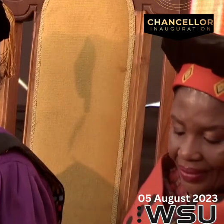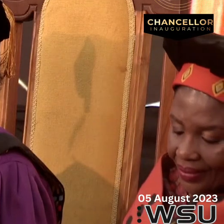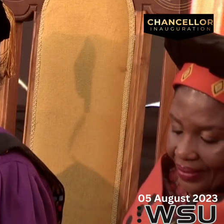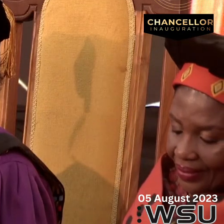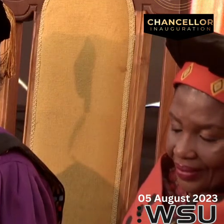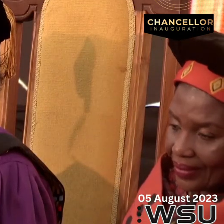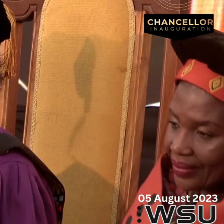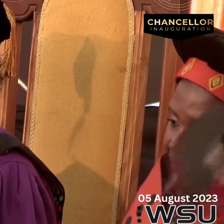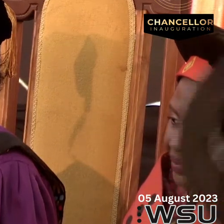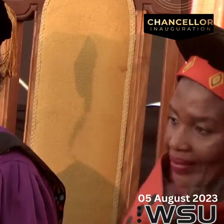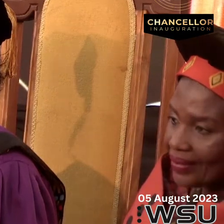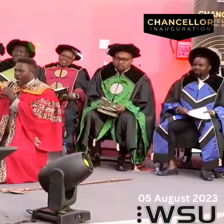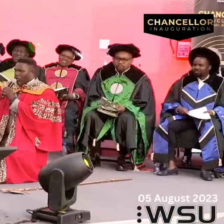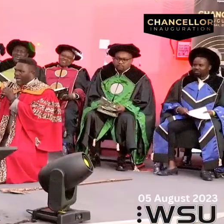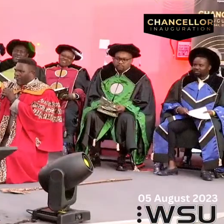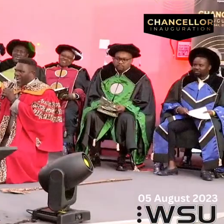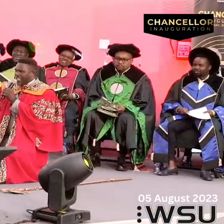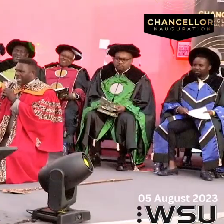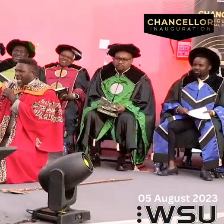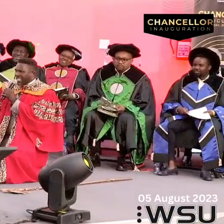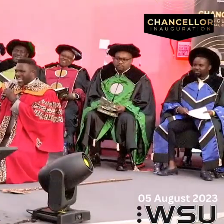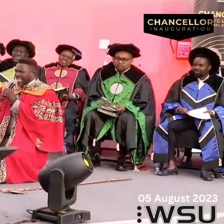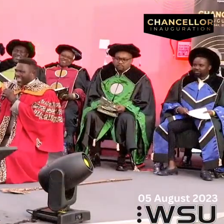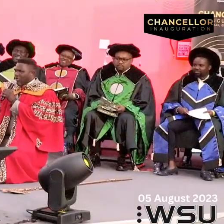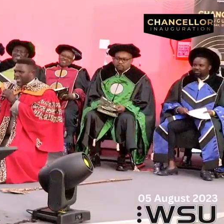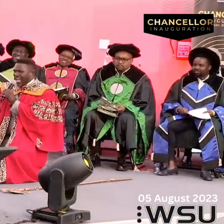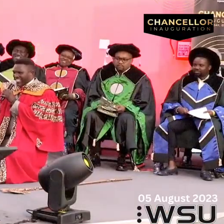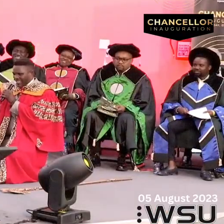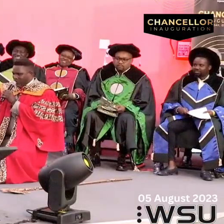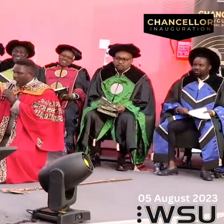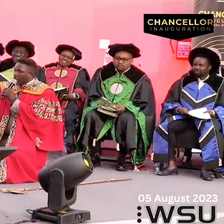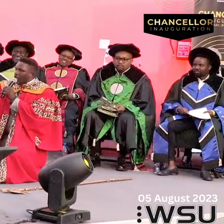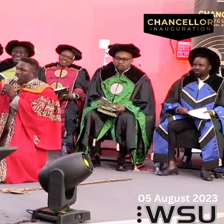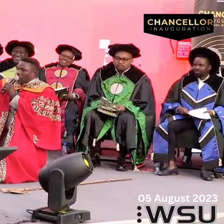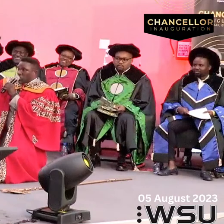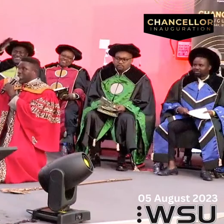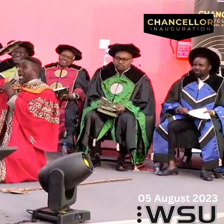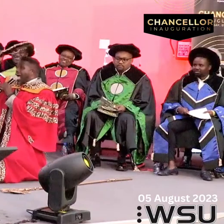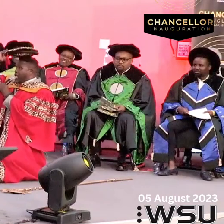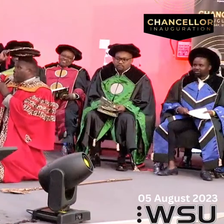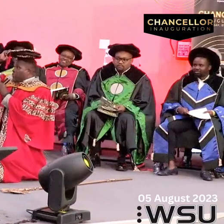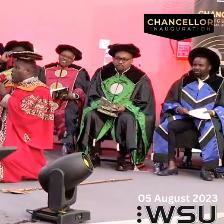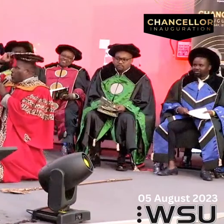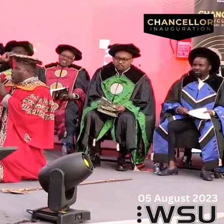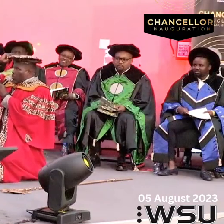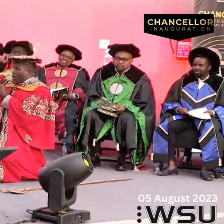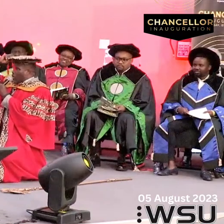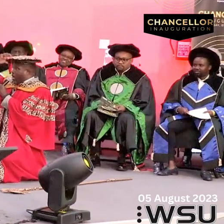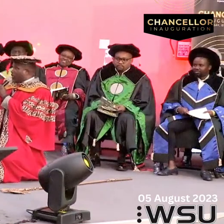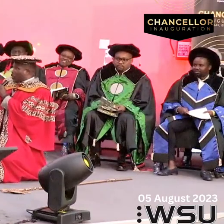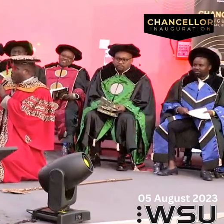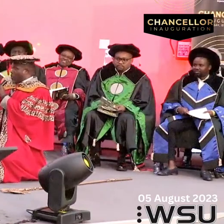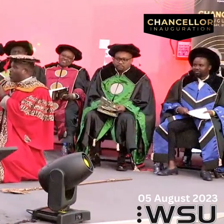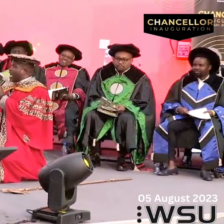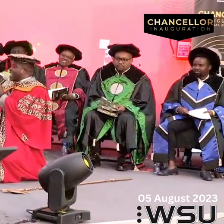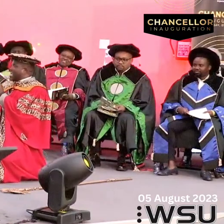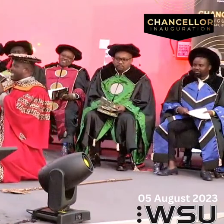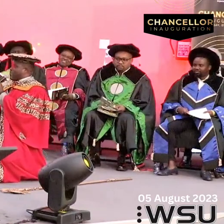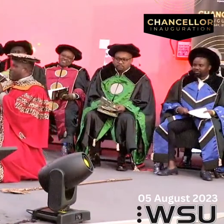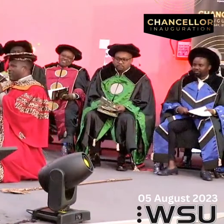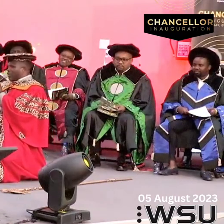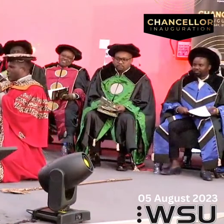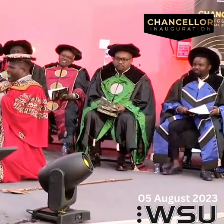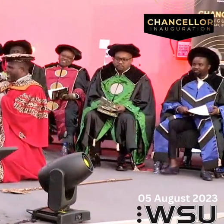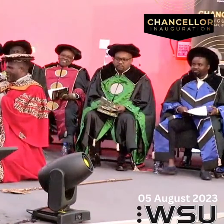wakubhula wathi, today you are qualified chartered accountant. Today you are going to pull